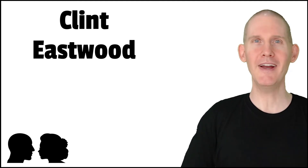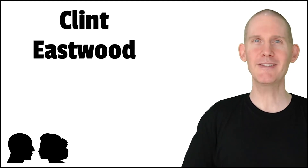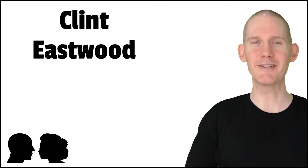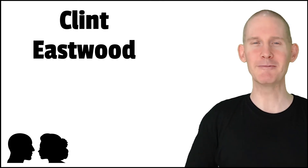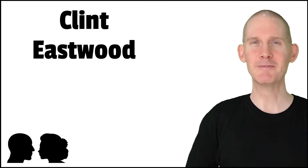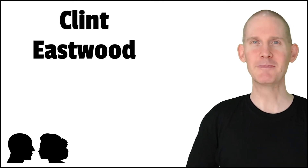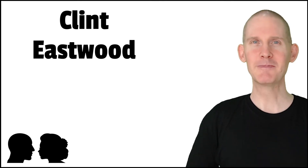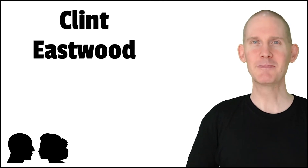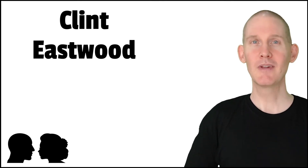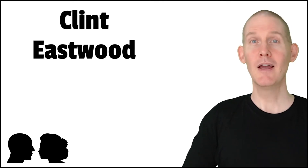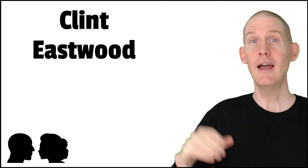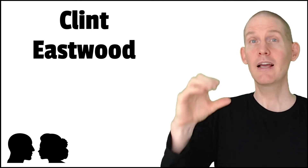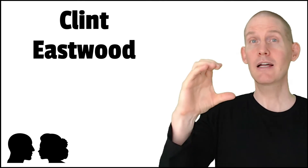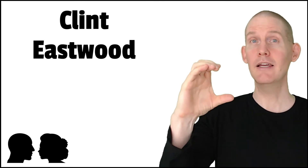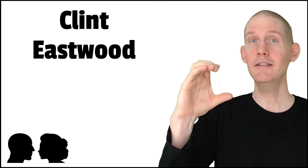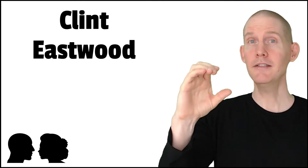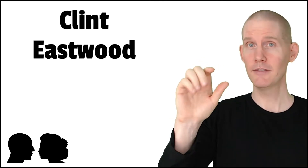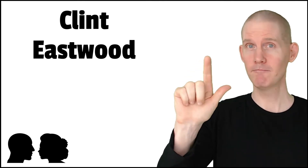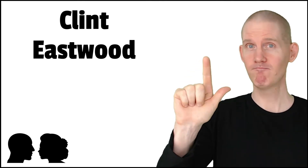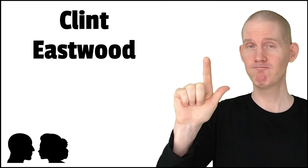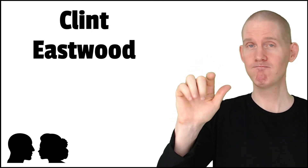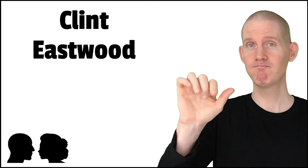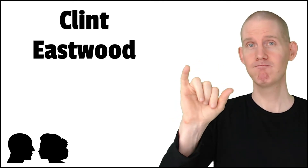faster. Clint,